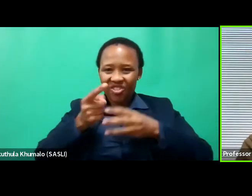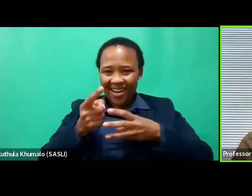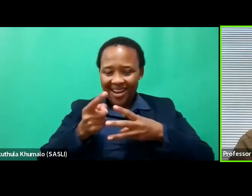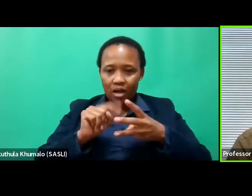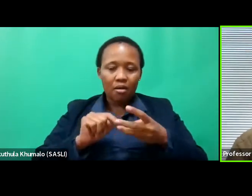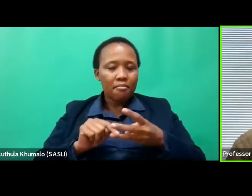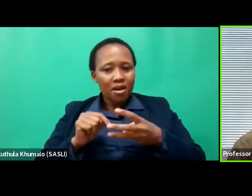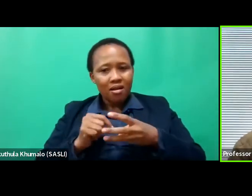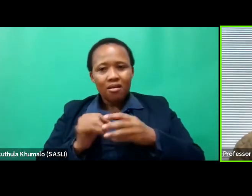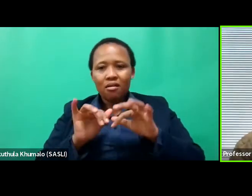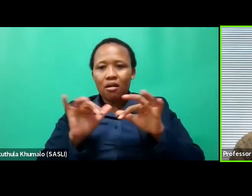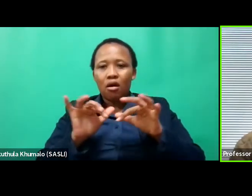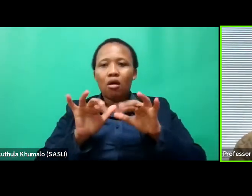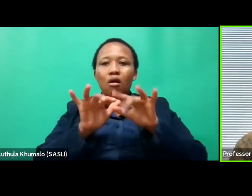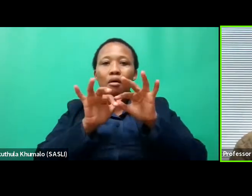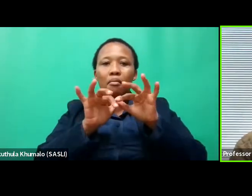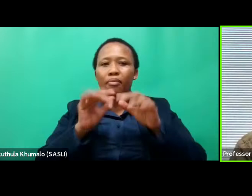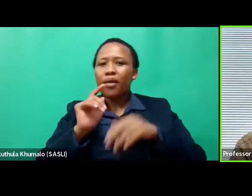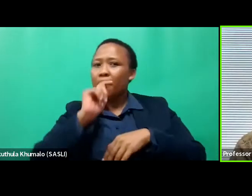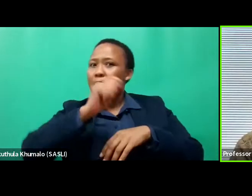and pay people 6,000 Rand a month.